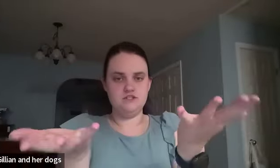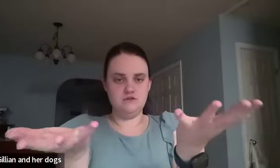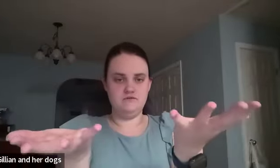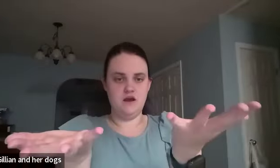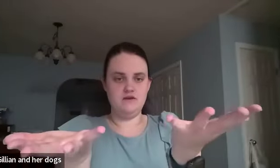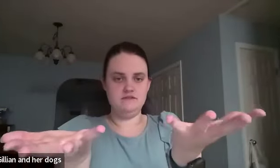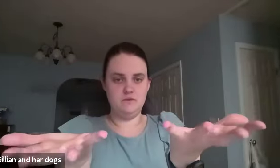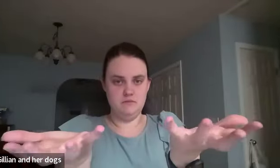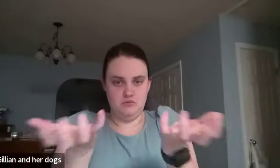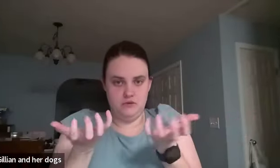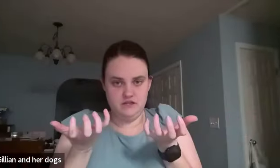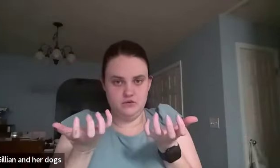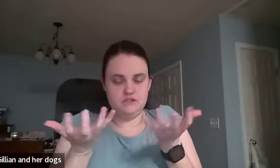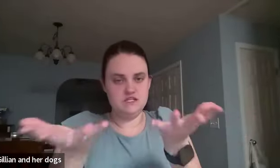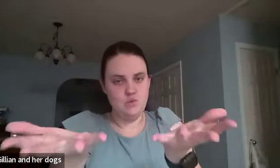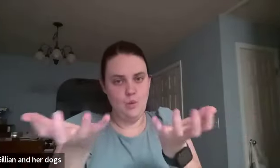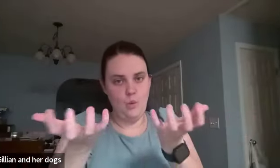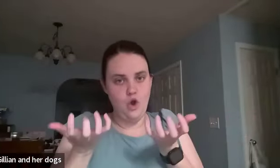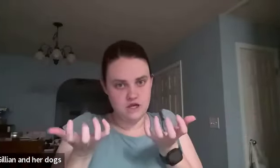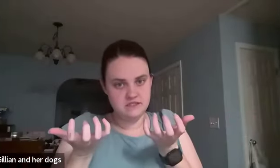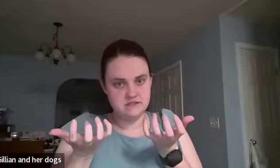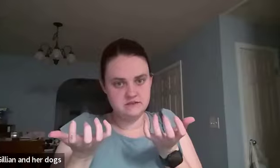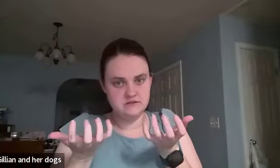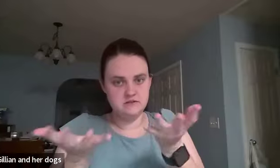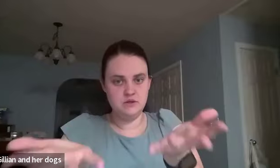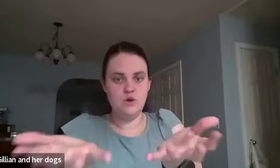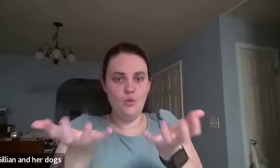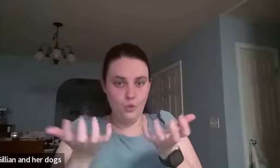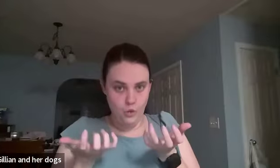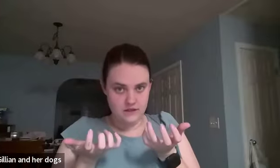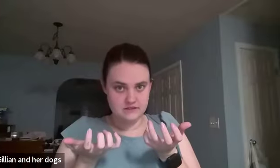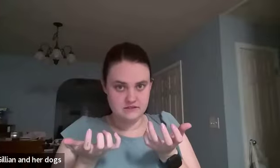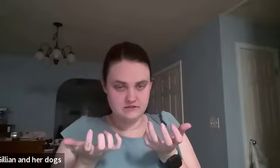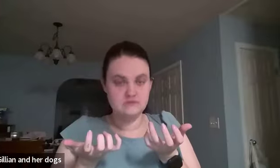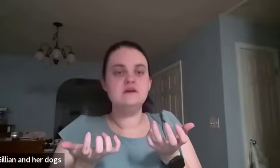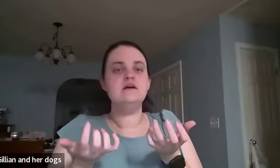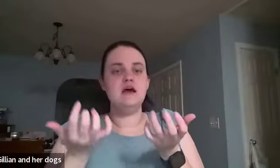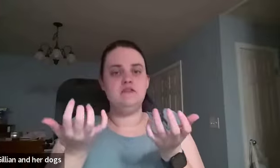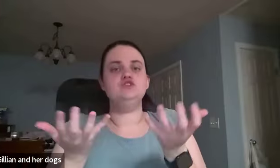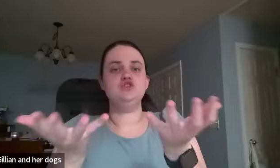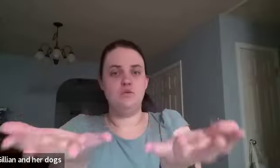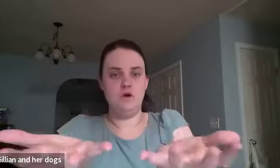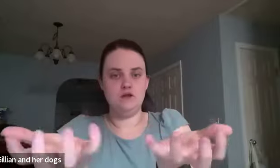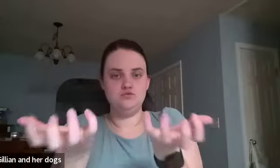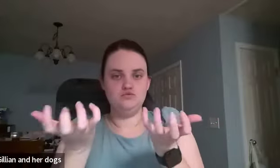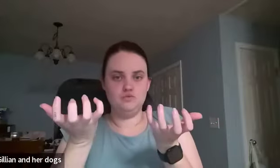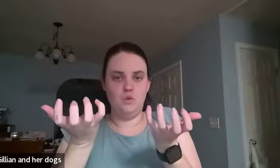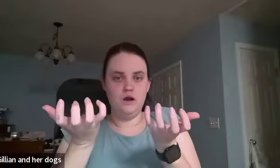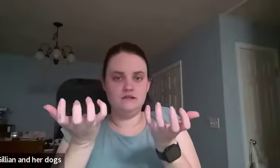two fives that we bring towards us. Want, want, and then don't want.